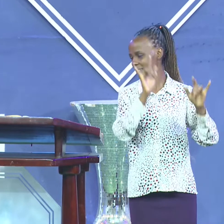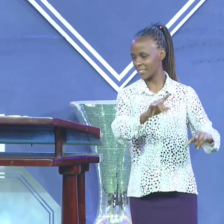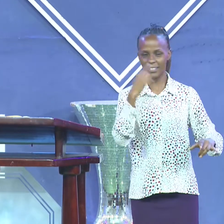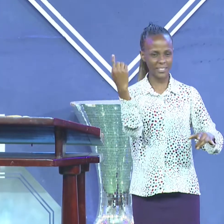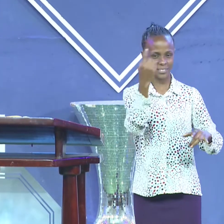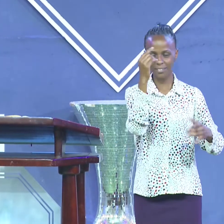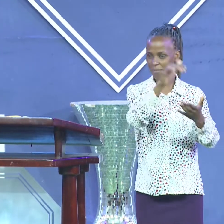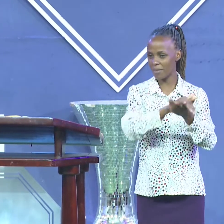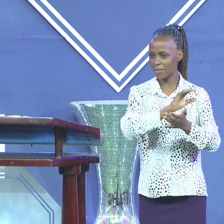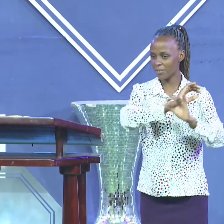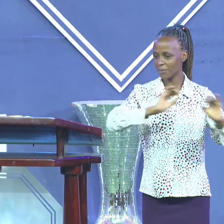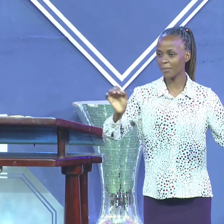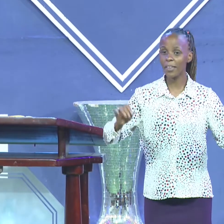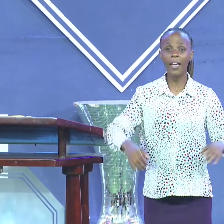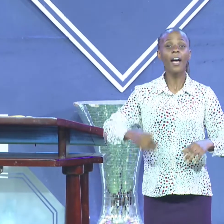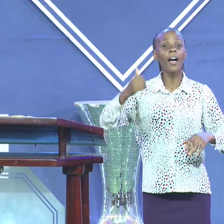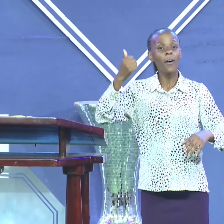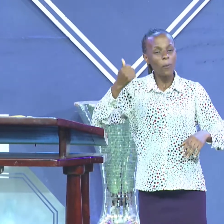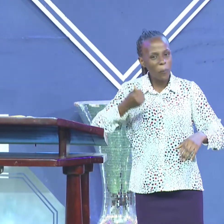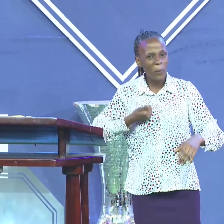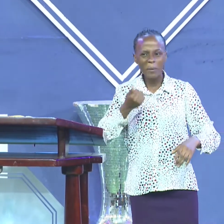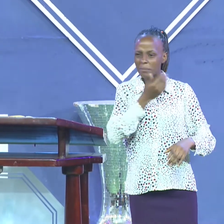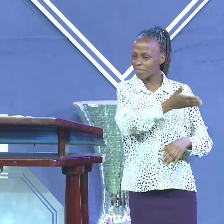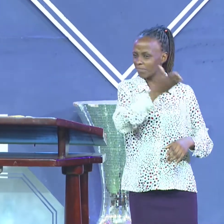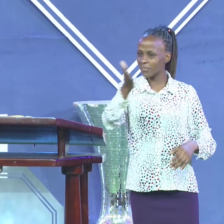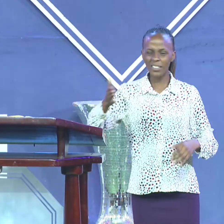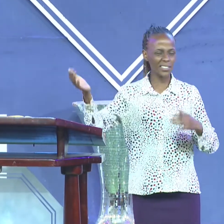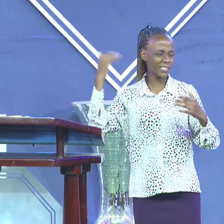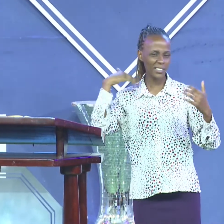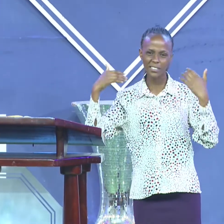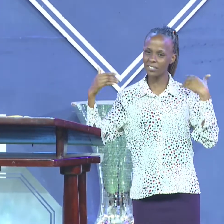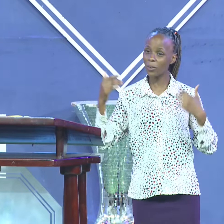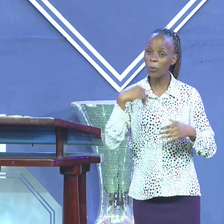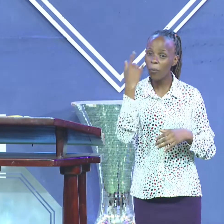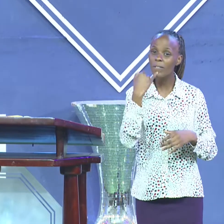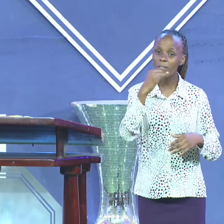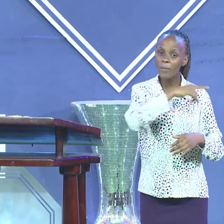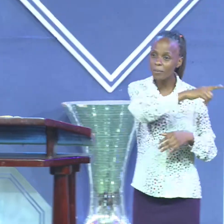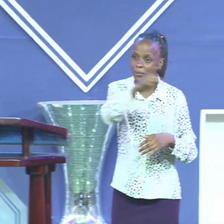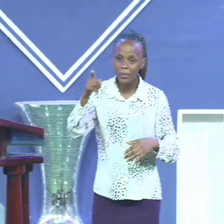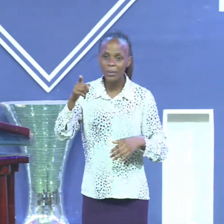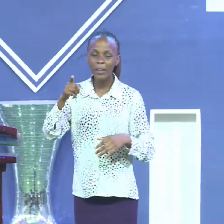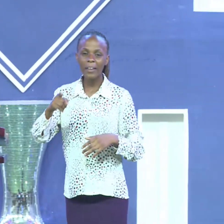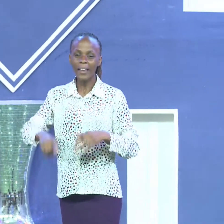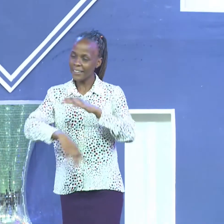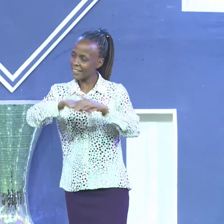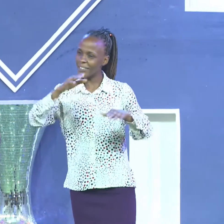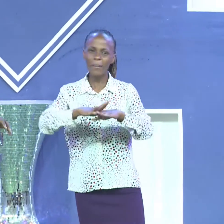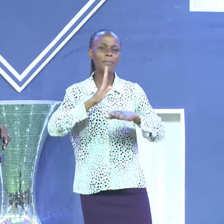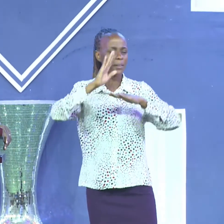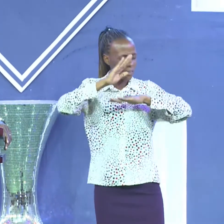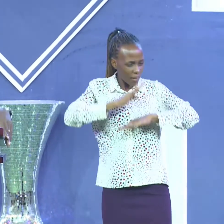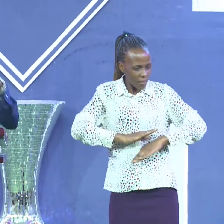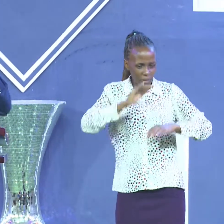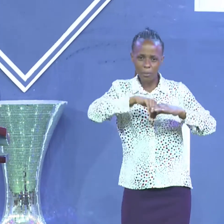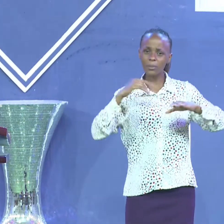Remain single. Those women eat. Who tells you? Do not be content